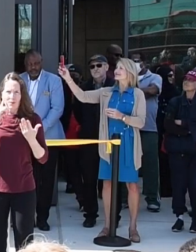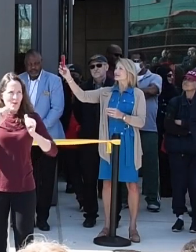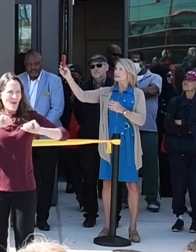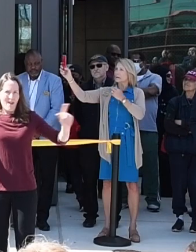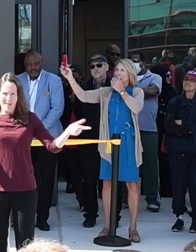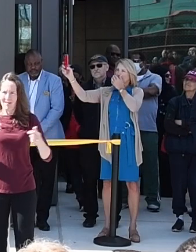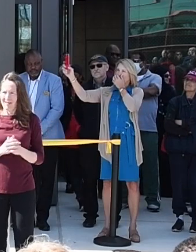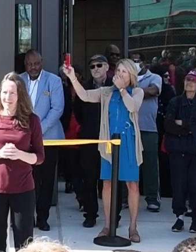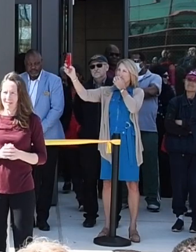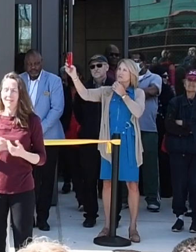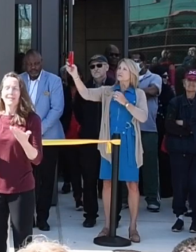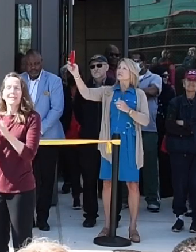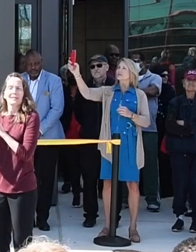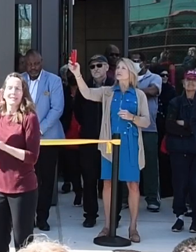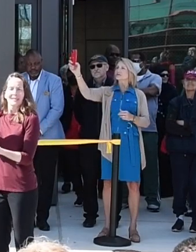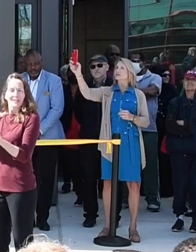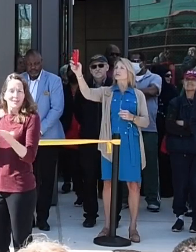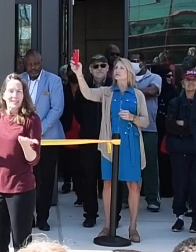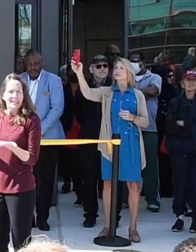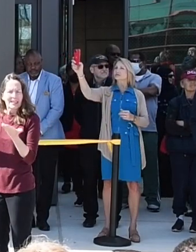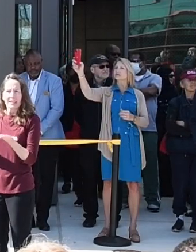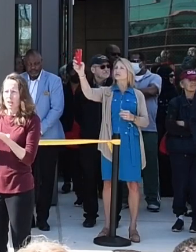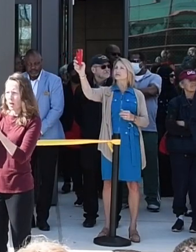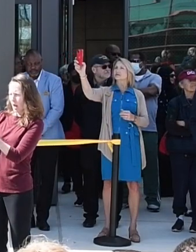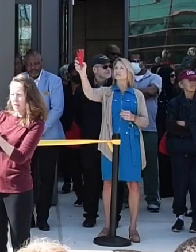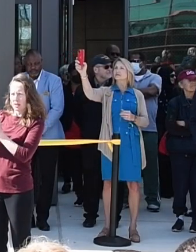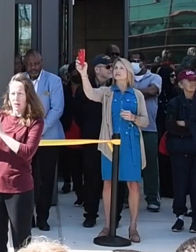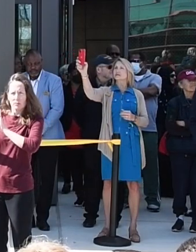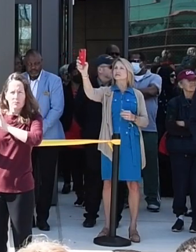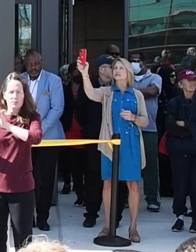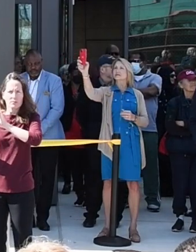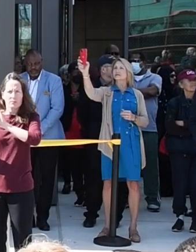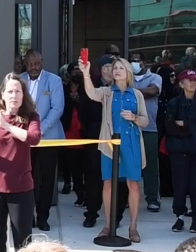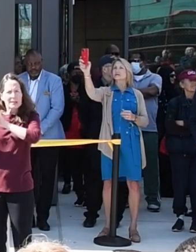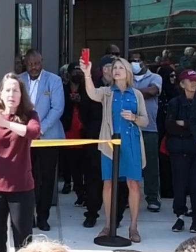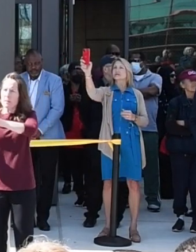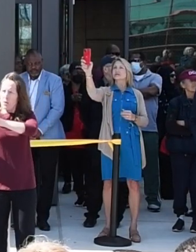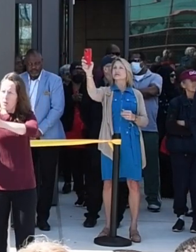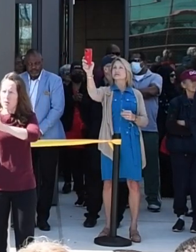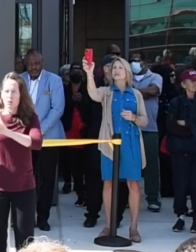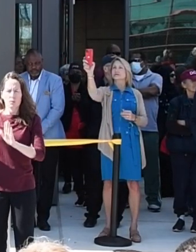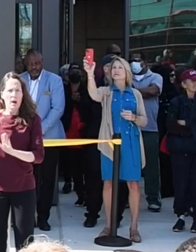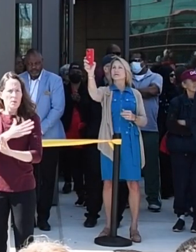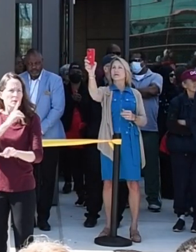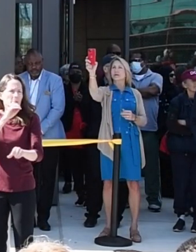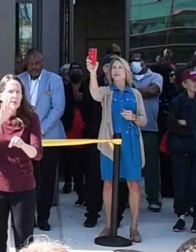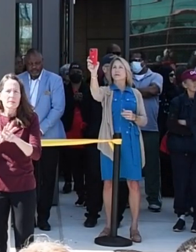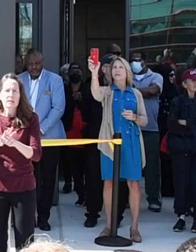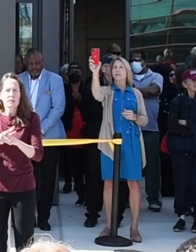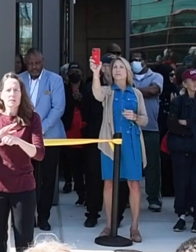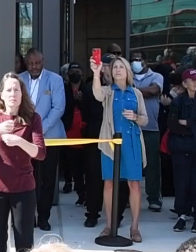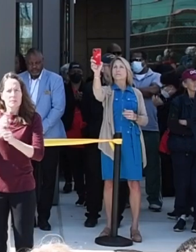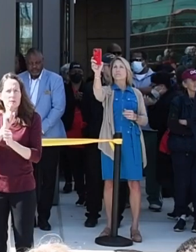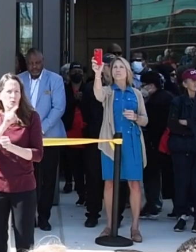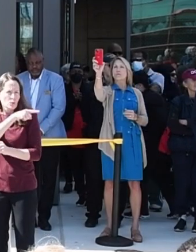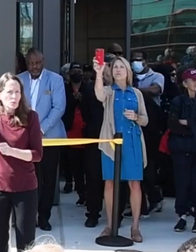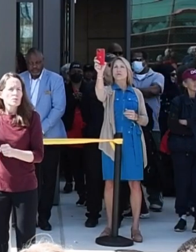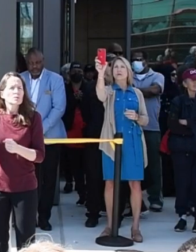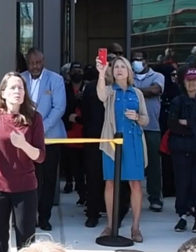center stands as a testament to our unwavering commitment to ensuring your well-being and